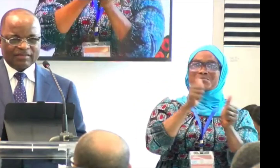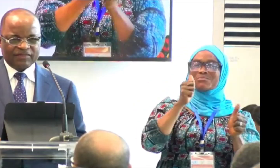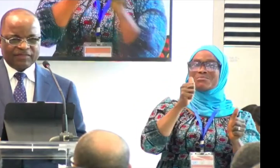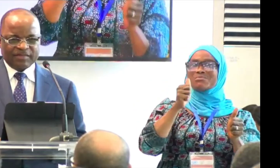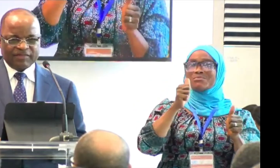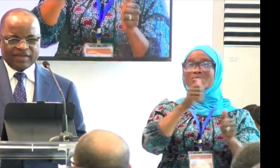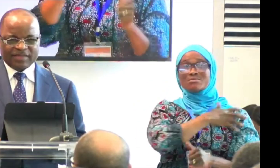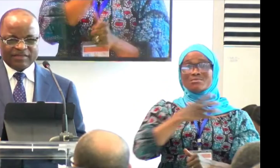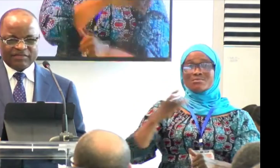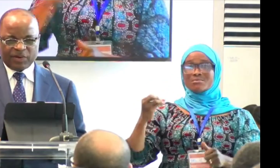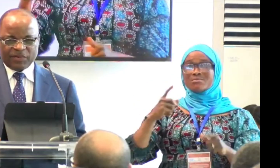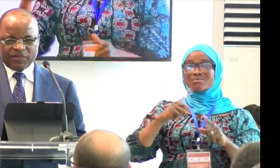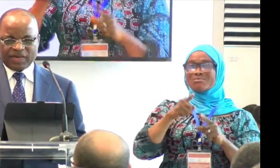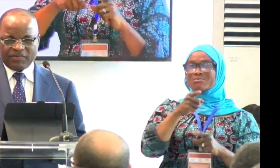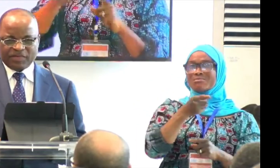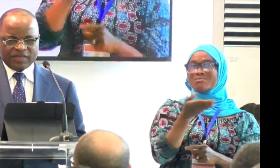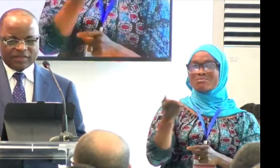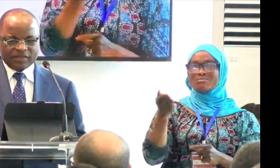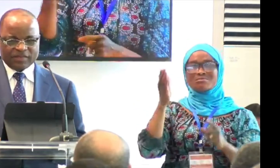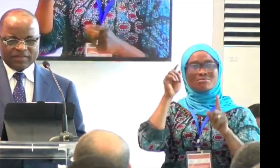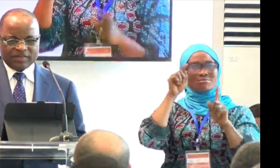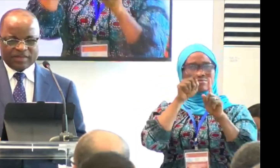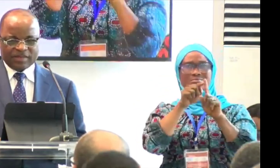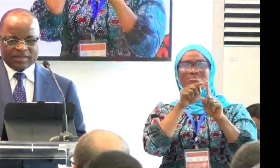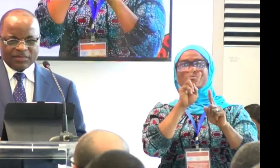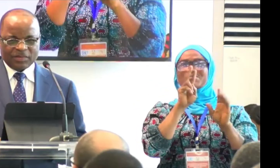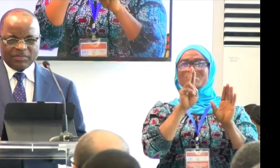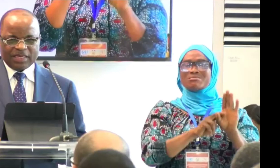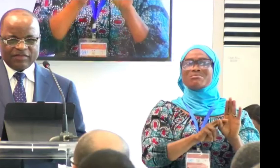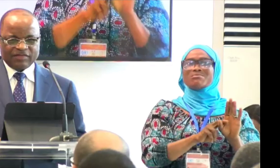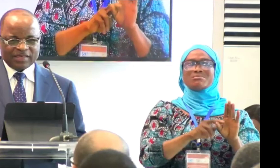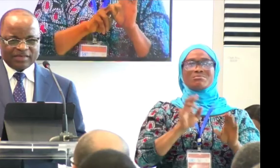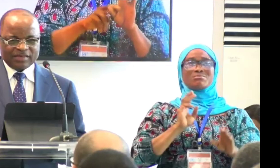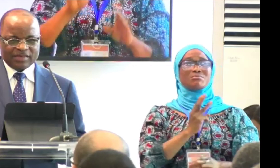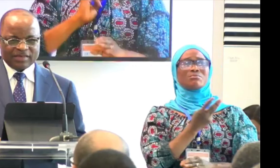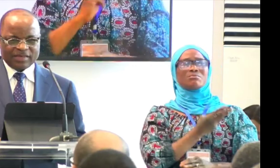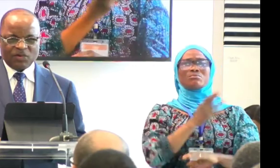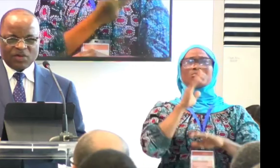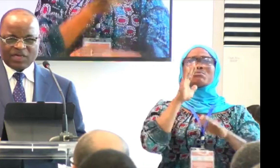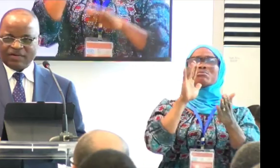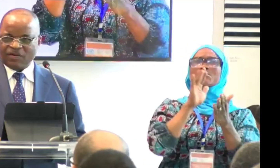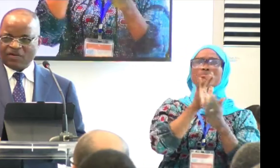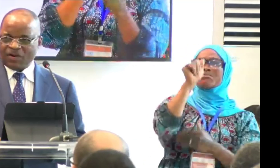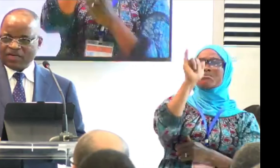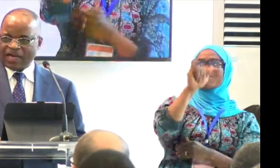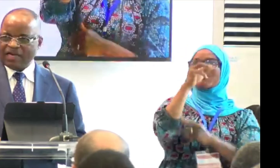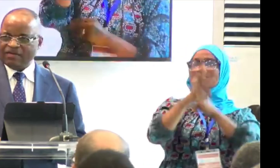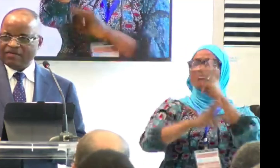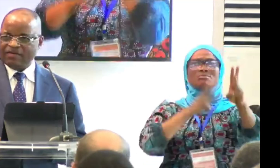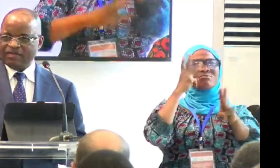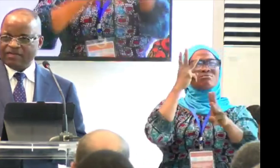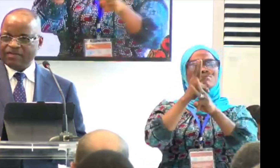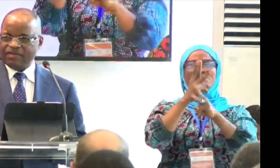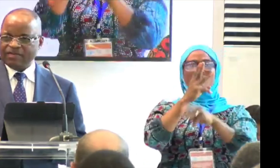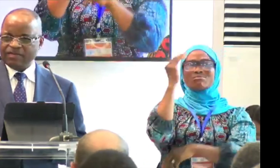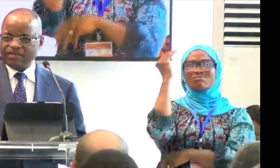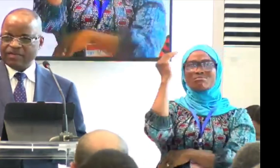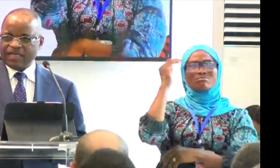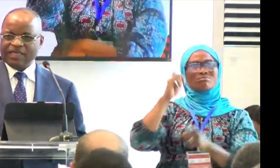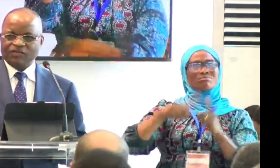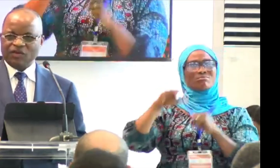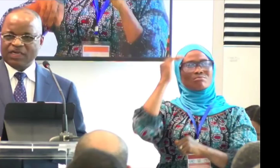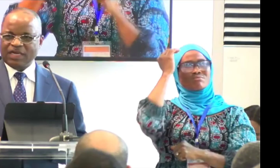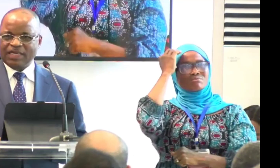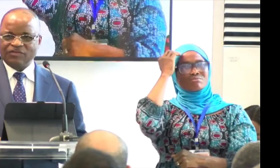And from the vantage point where we sit, we believe that the world cannot recognize